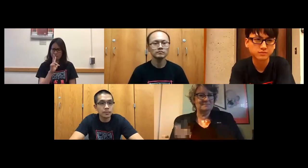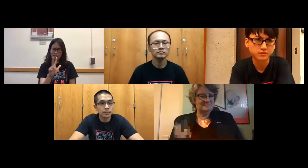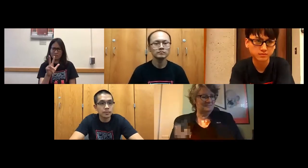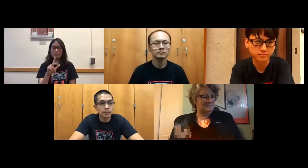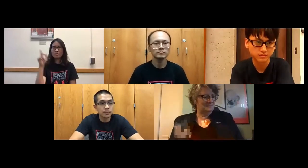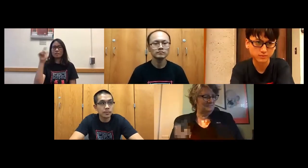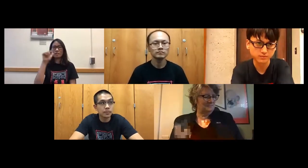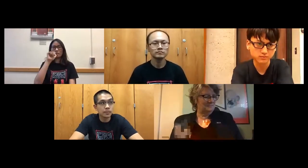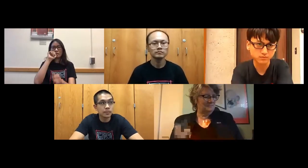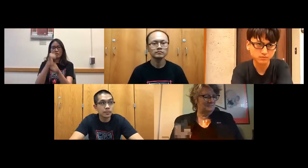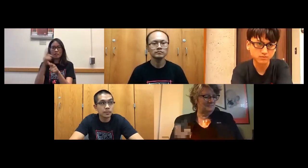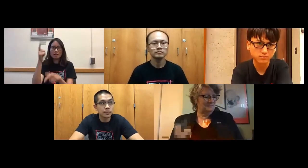I think when I was 3,